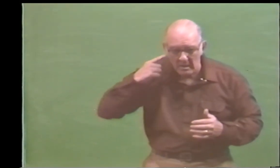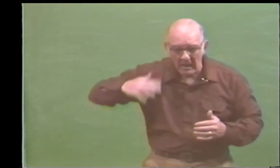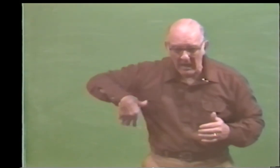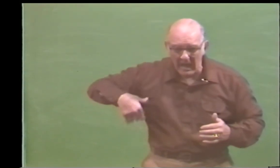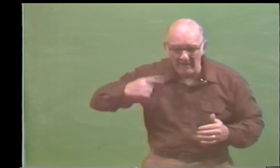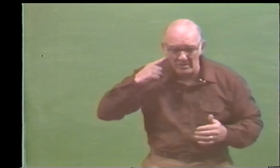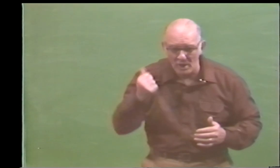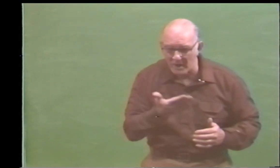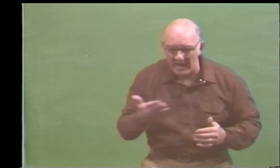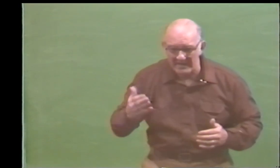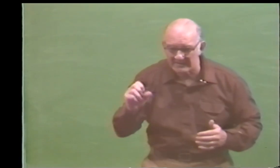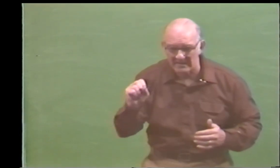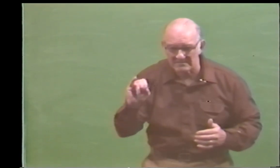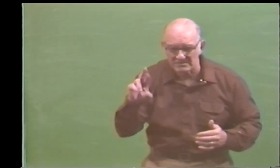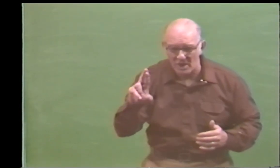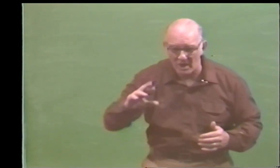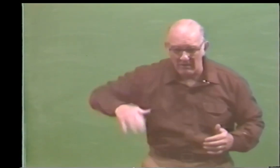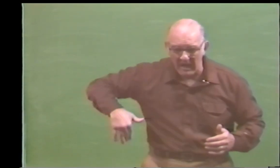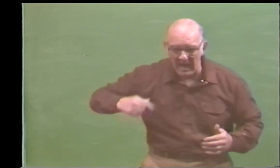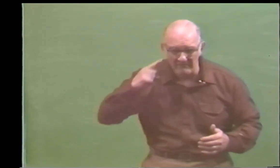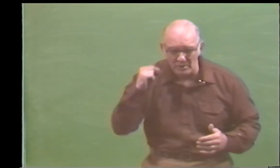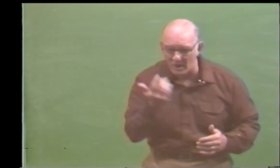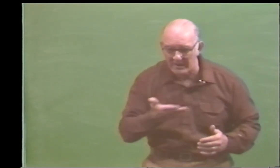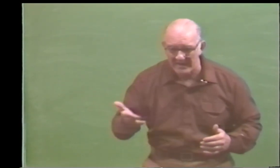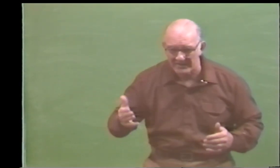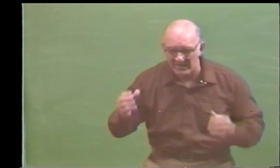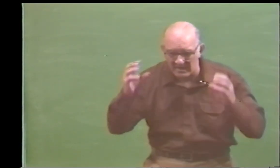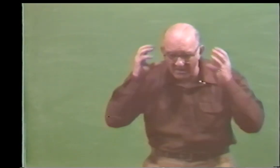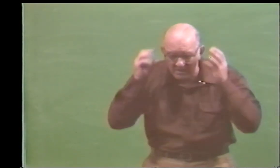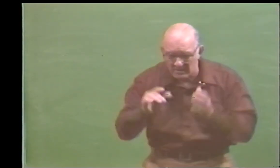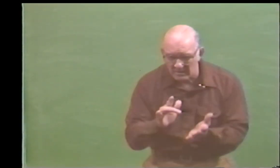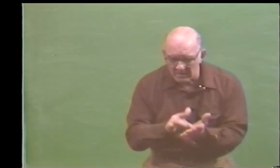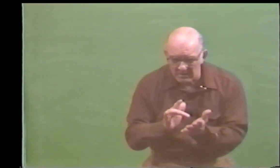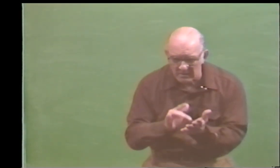I haven't heard anything, sir. I haven't heard anything.